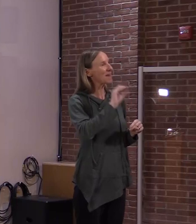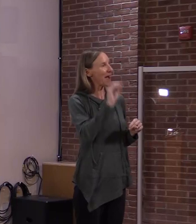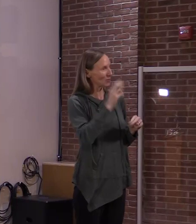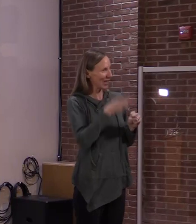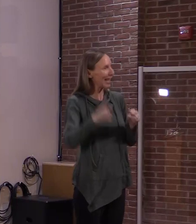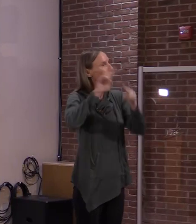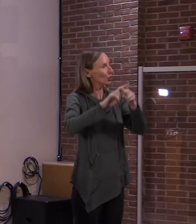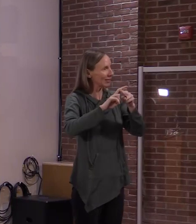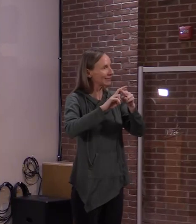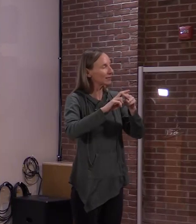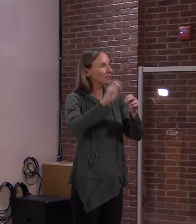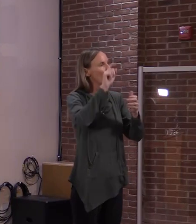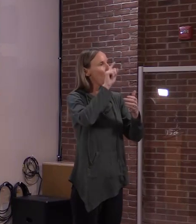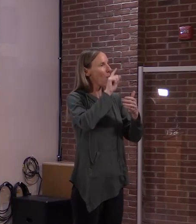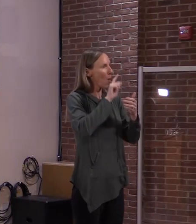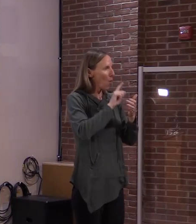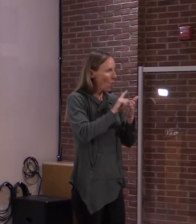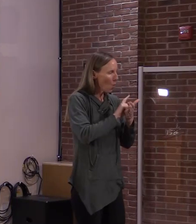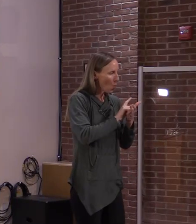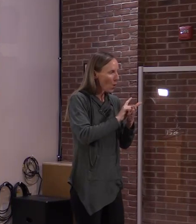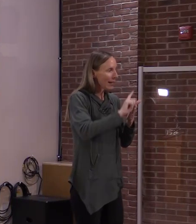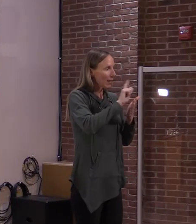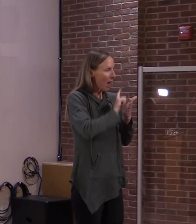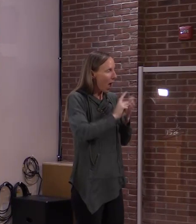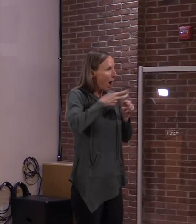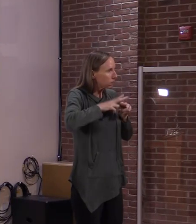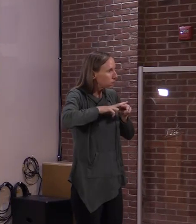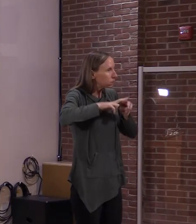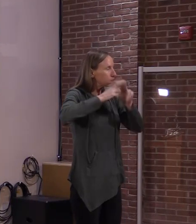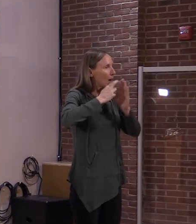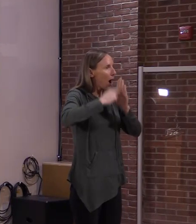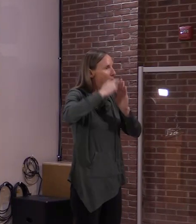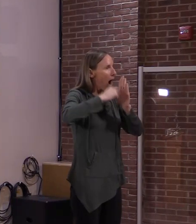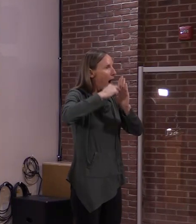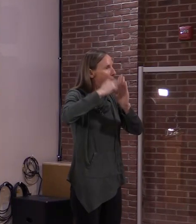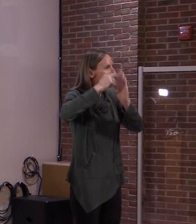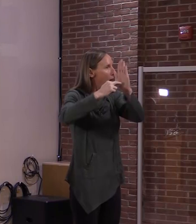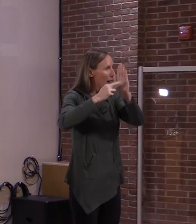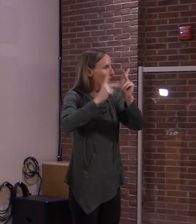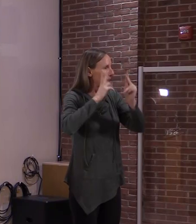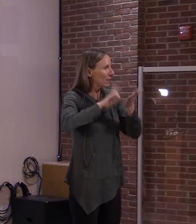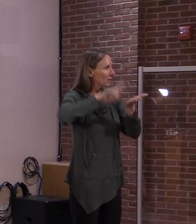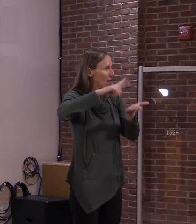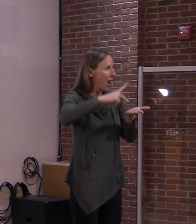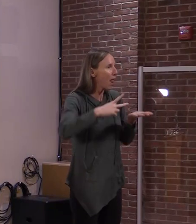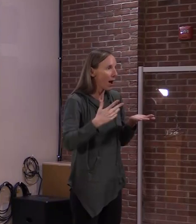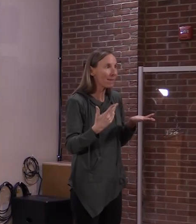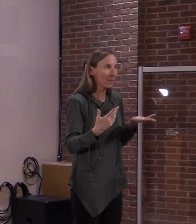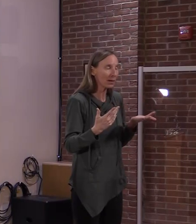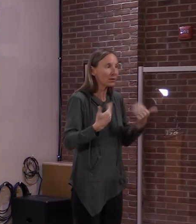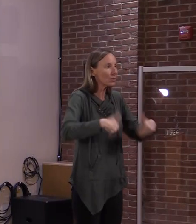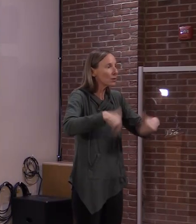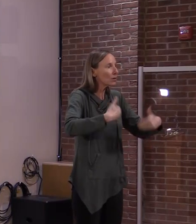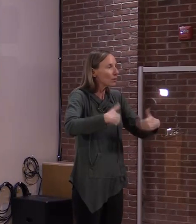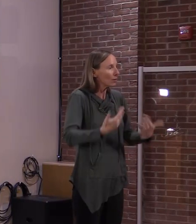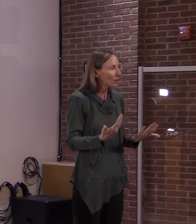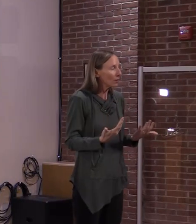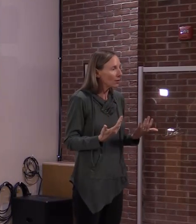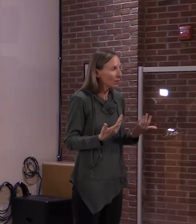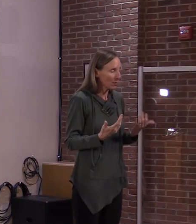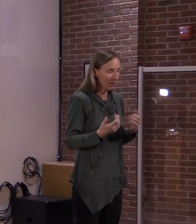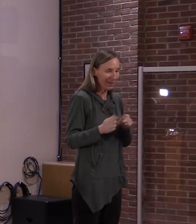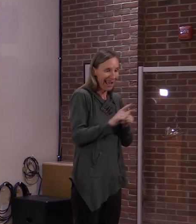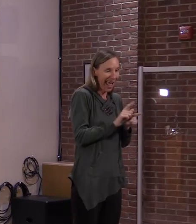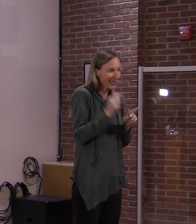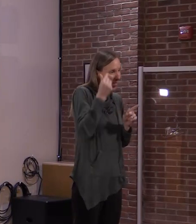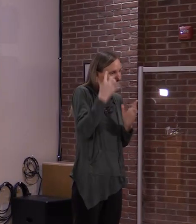are seeing week over week a pretty good increase in terms of the number of people that have started or completed vaccinations. So as the governor